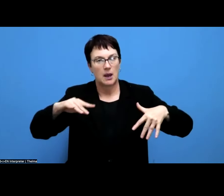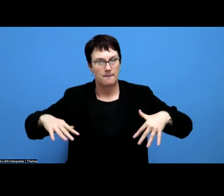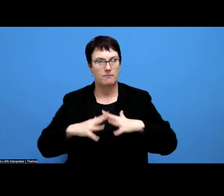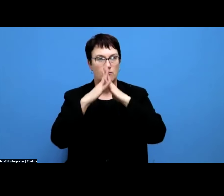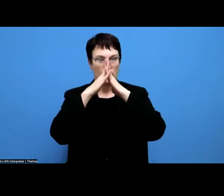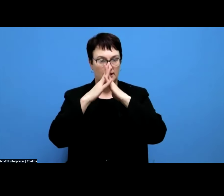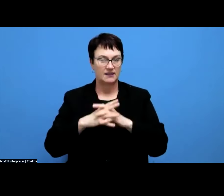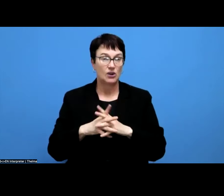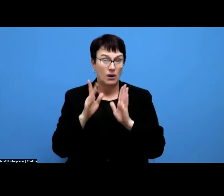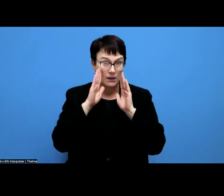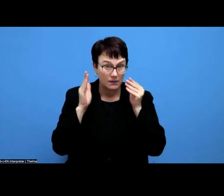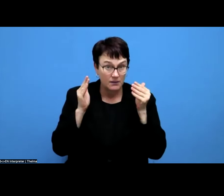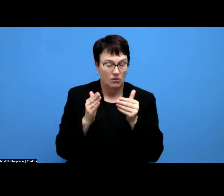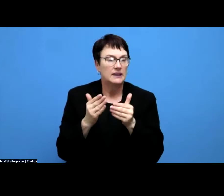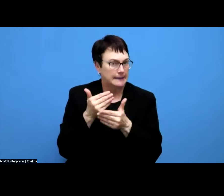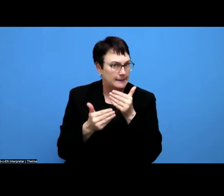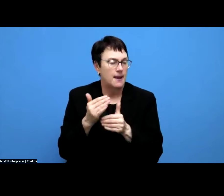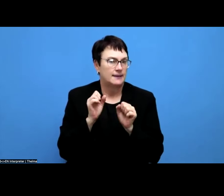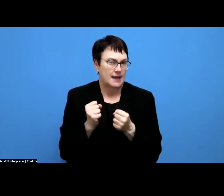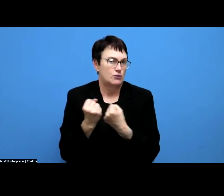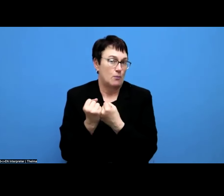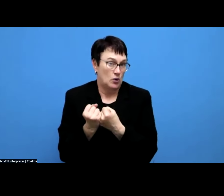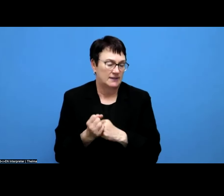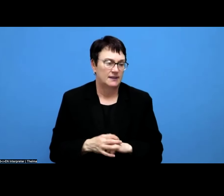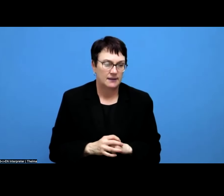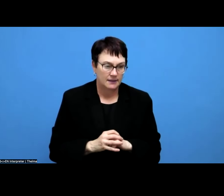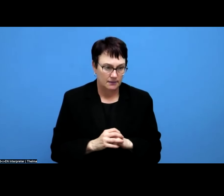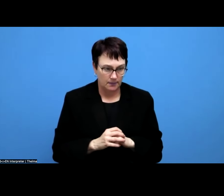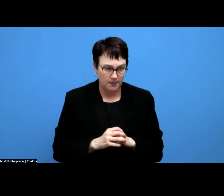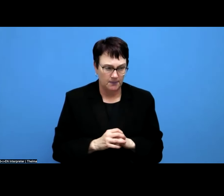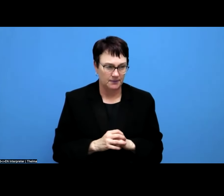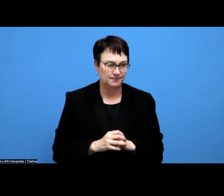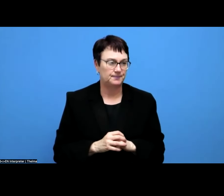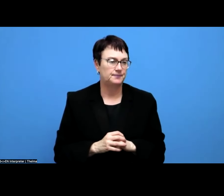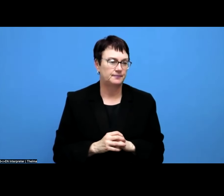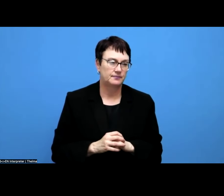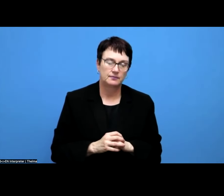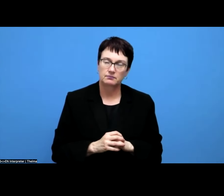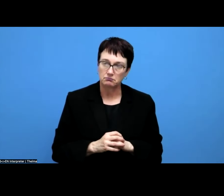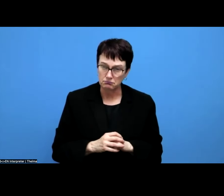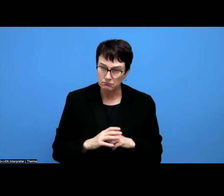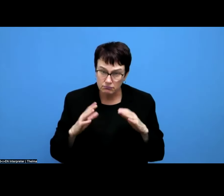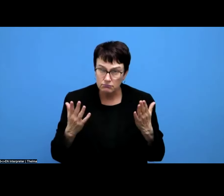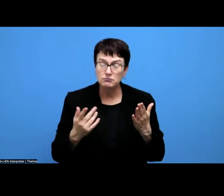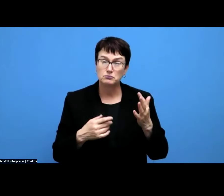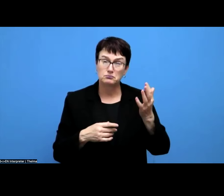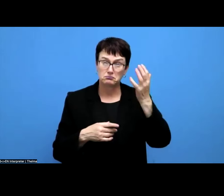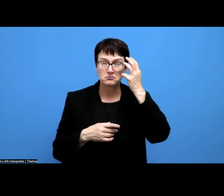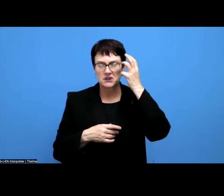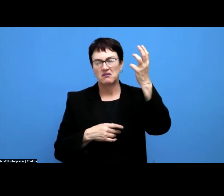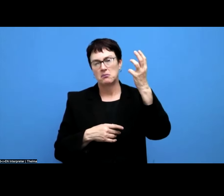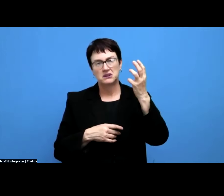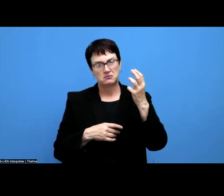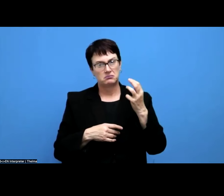So the government funded coverage for vulnerable population is fully funded